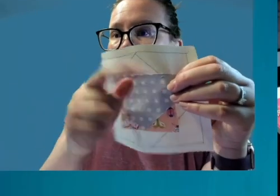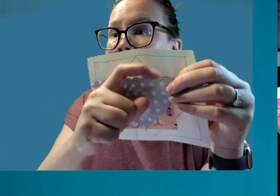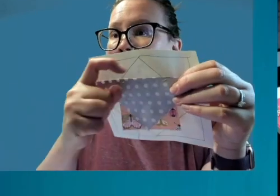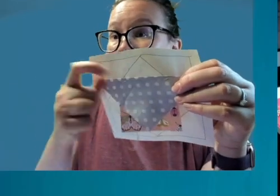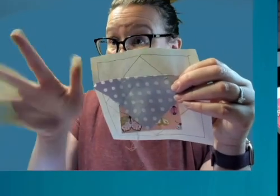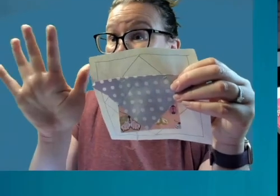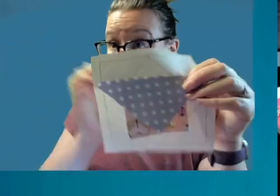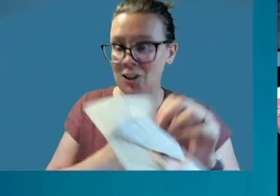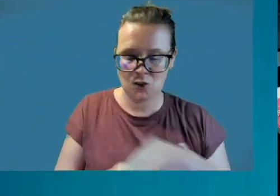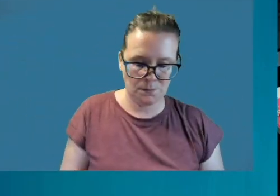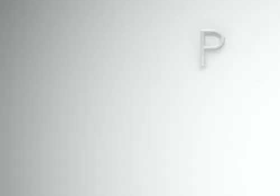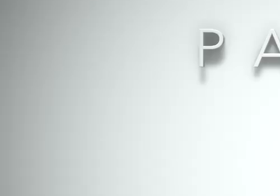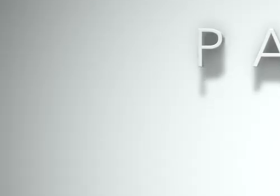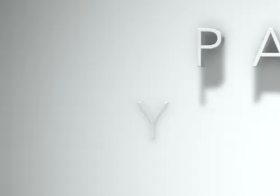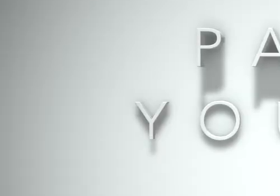And you can see my seam line.